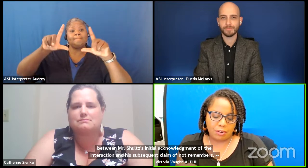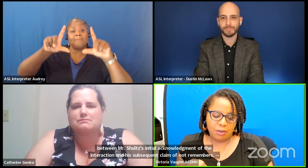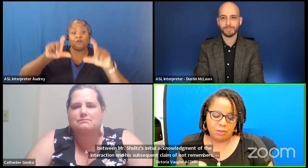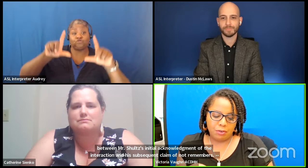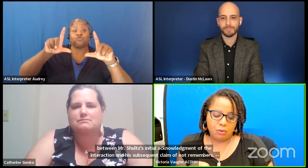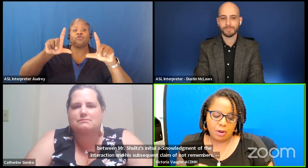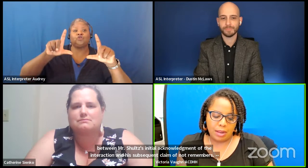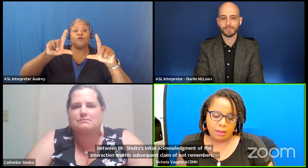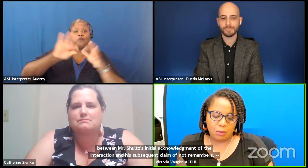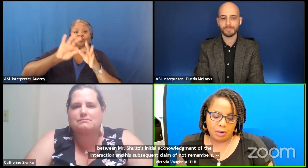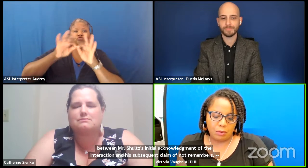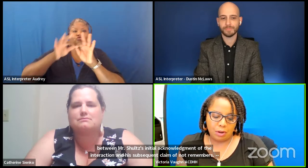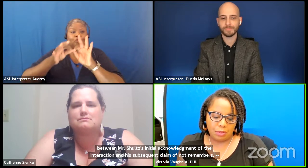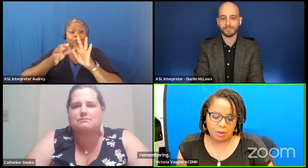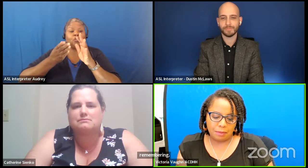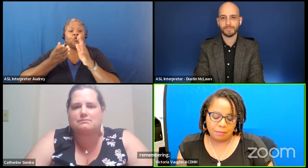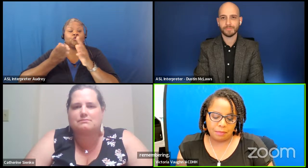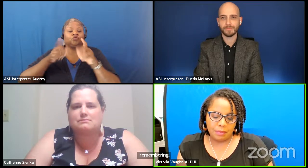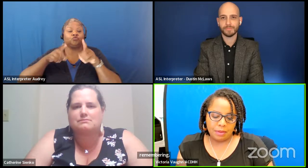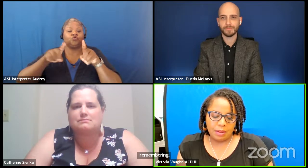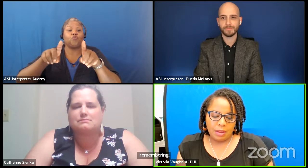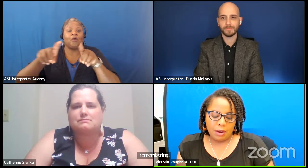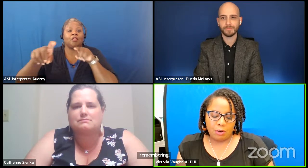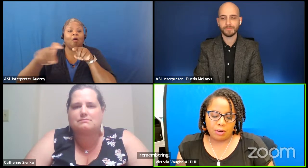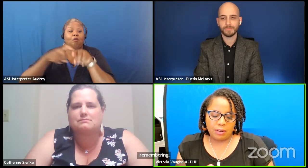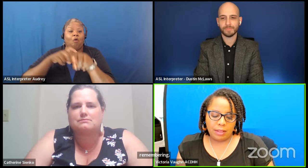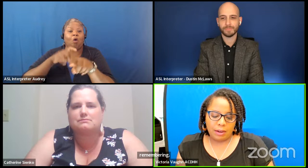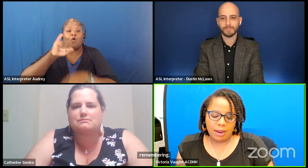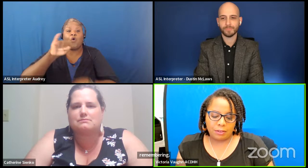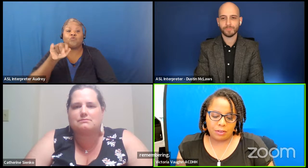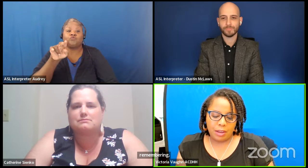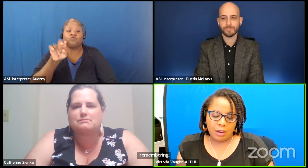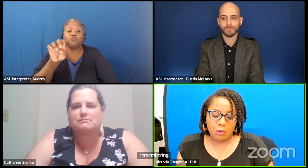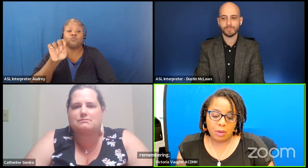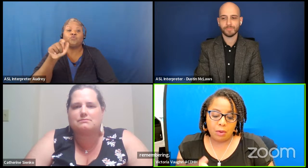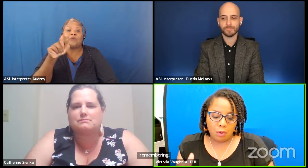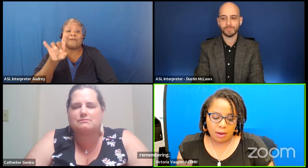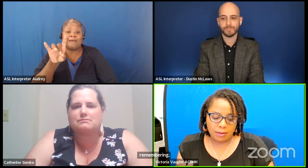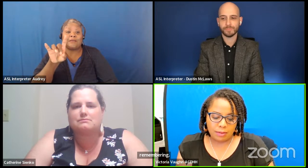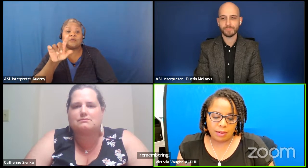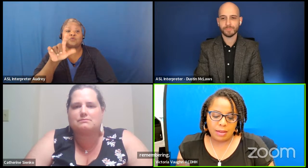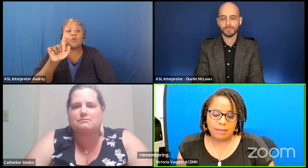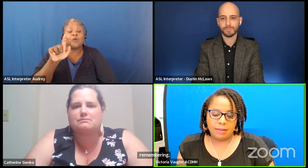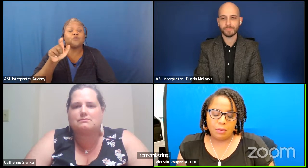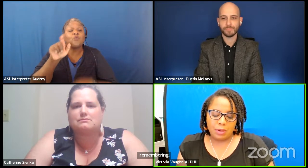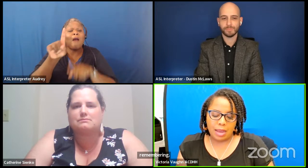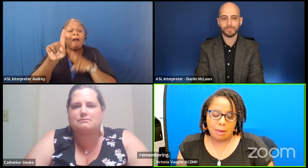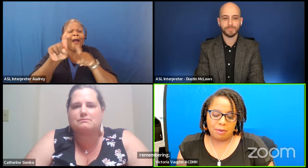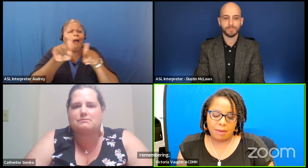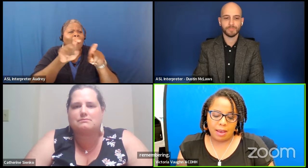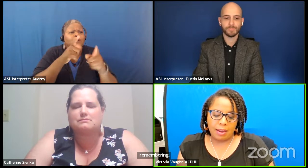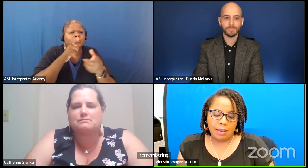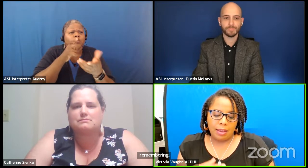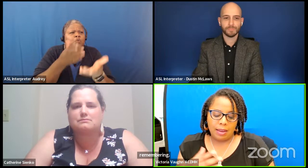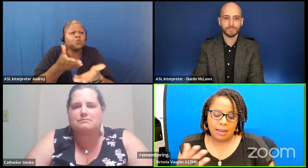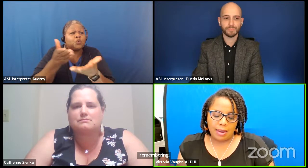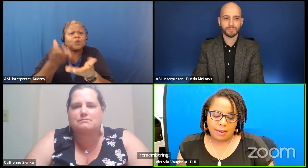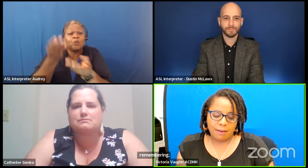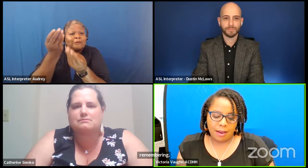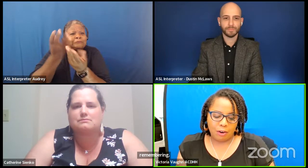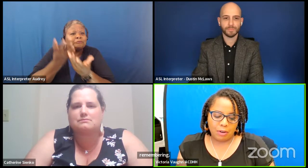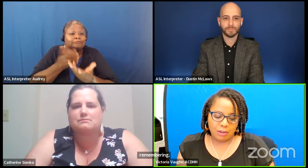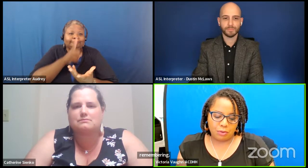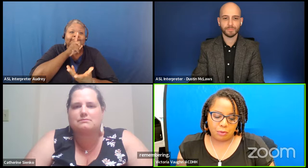the interaction on June 28, 2023, in order to later ascertain who he was, since he would not provide